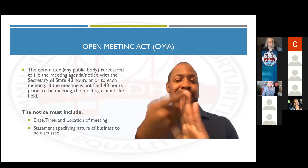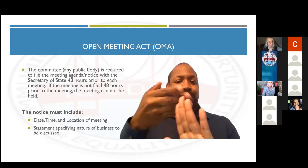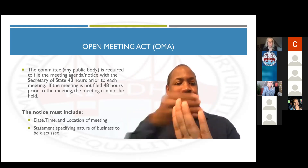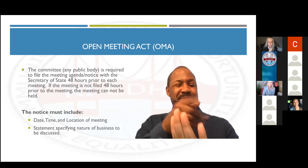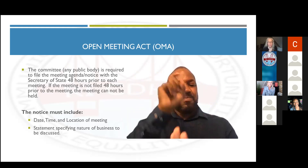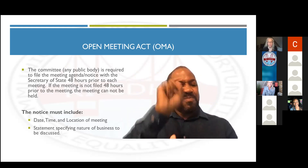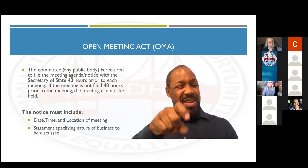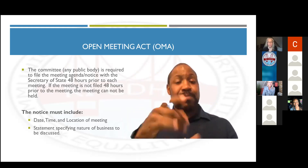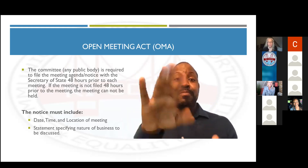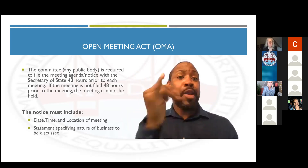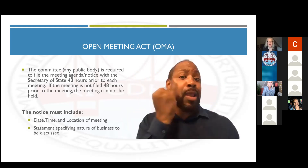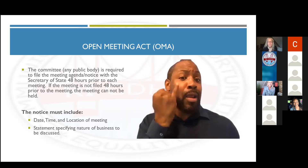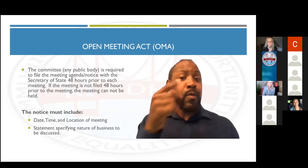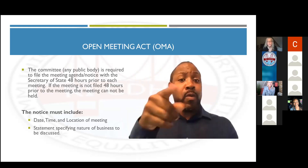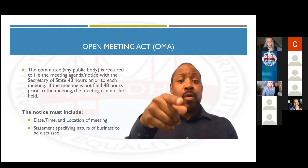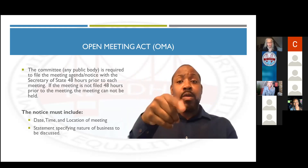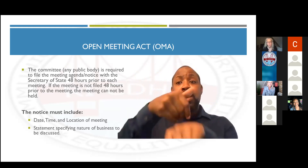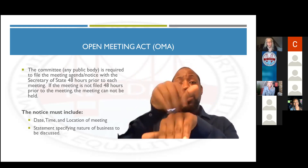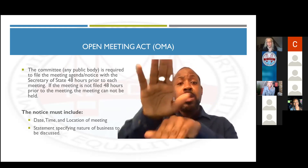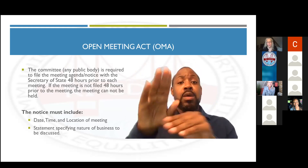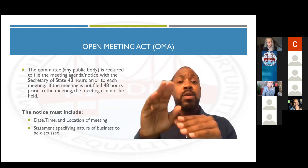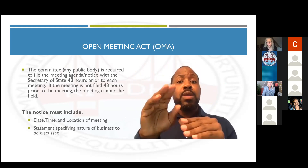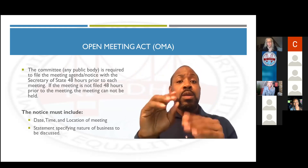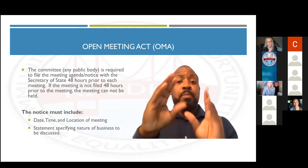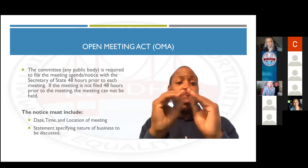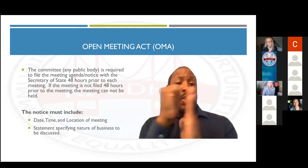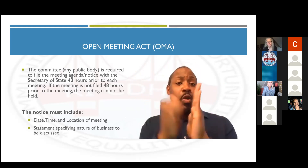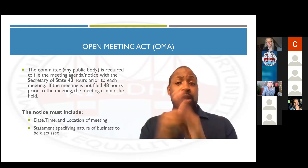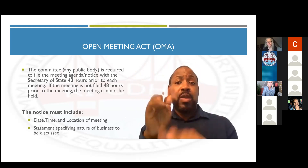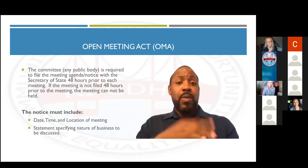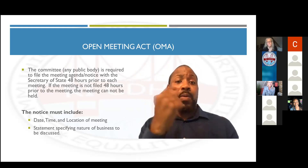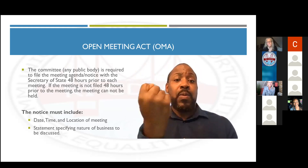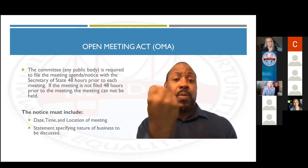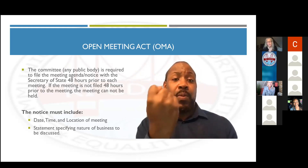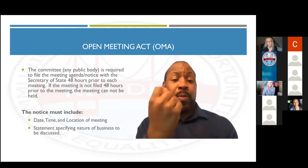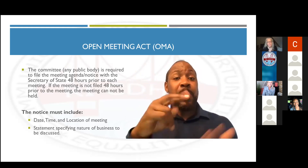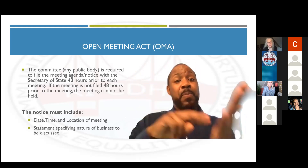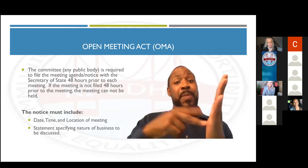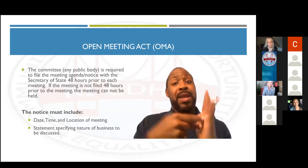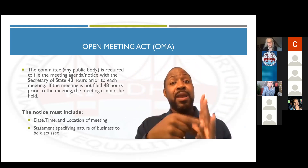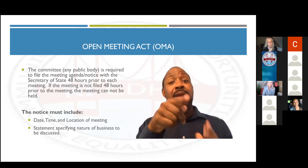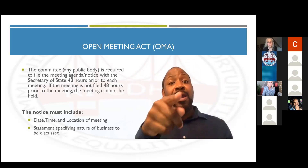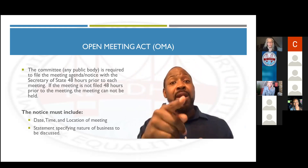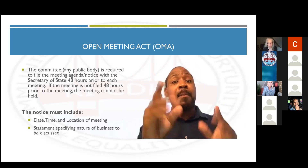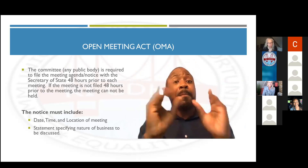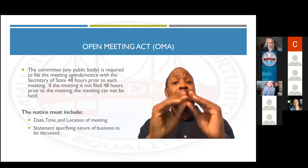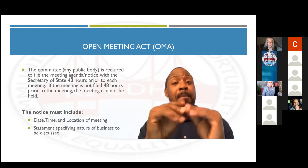cancel the meeting. It has to be prior to 48 hours. You would send the meeting agenda, let's say